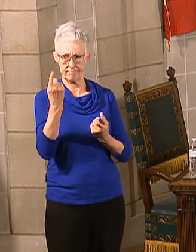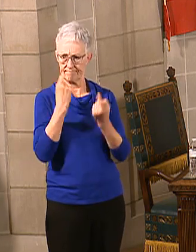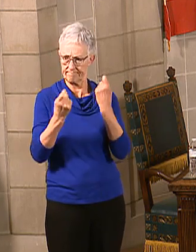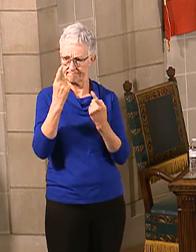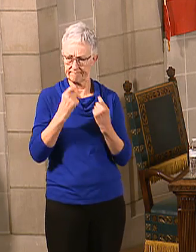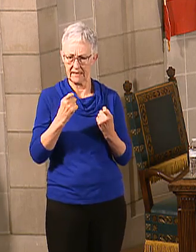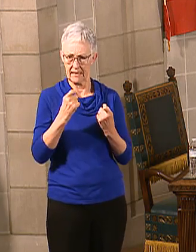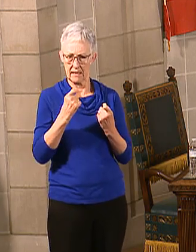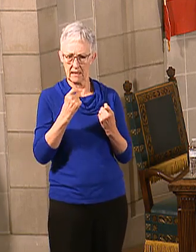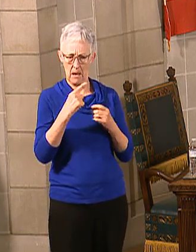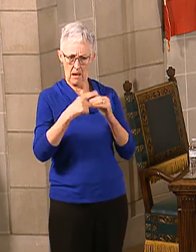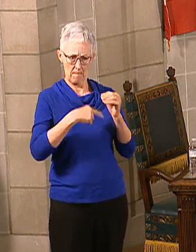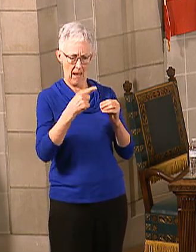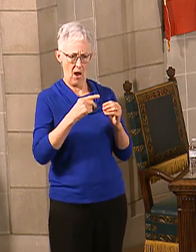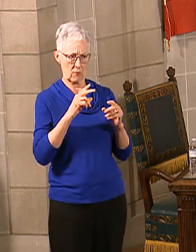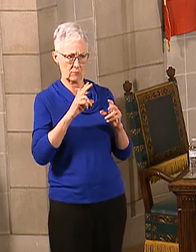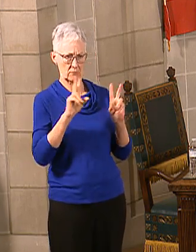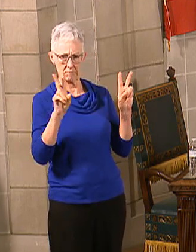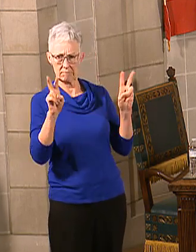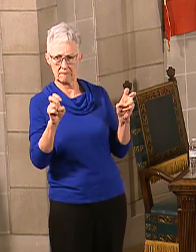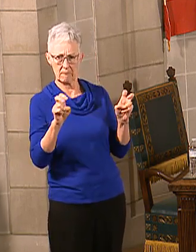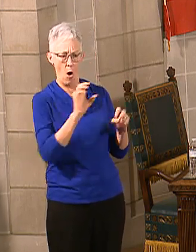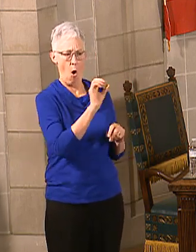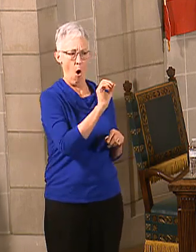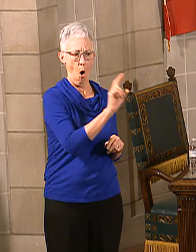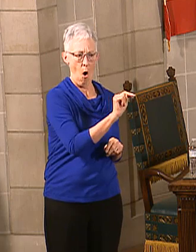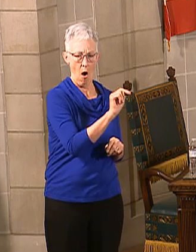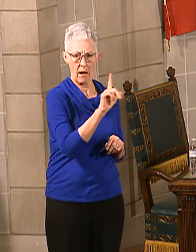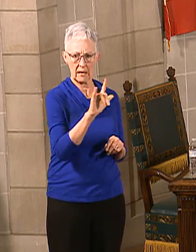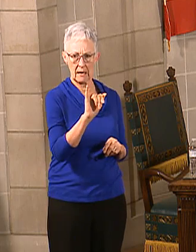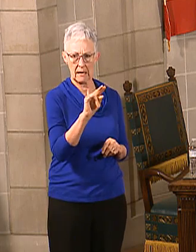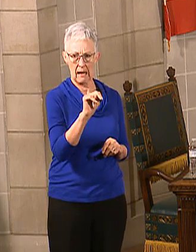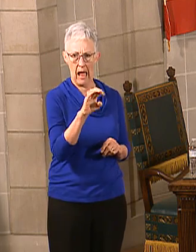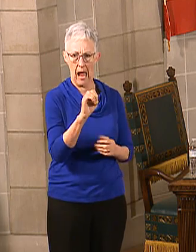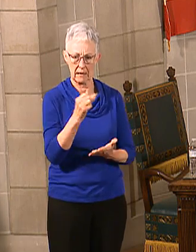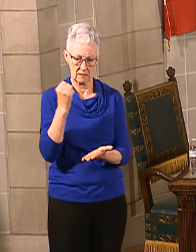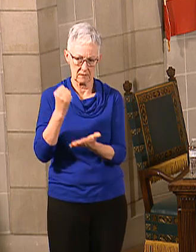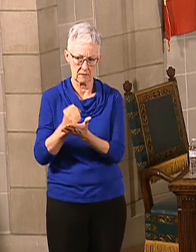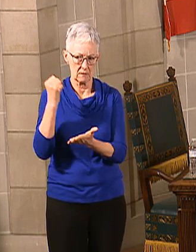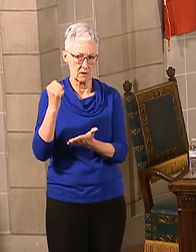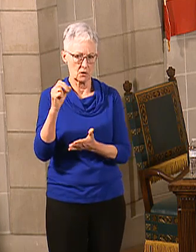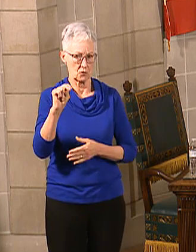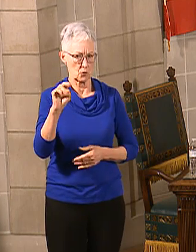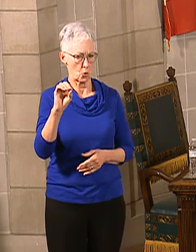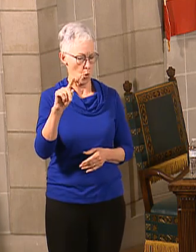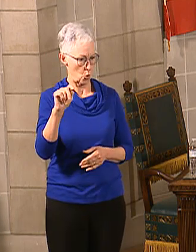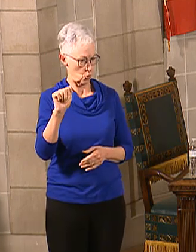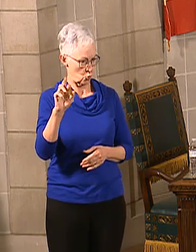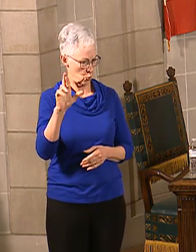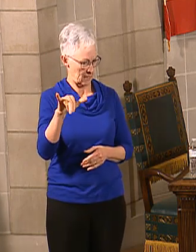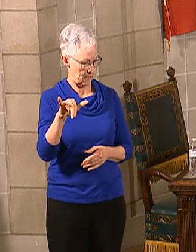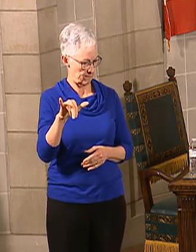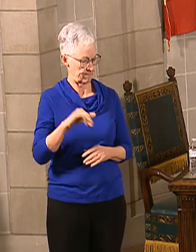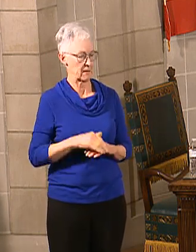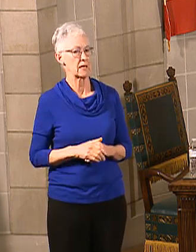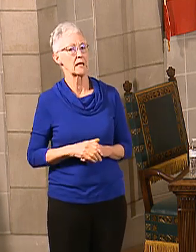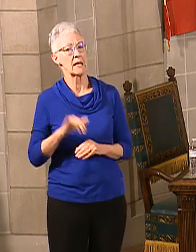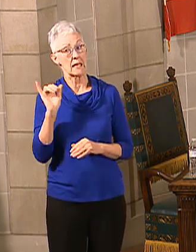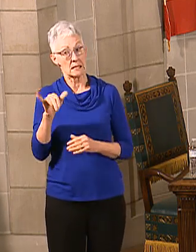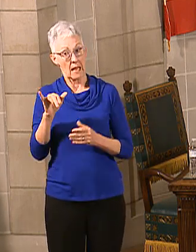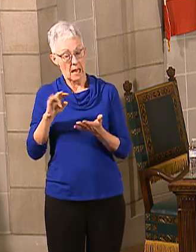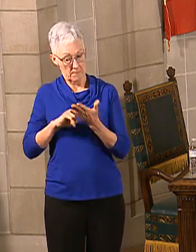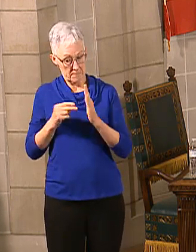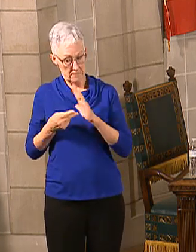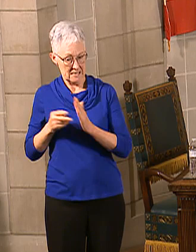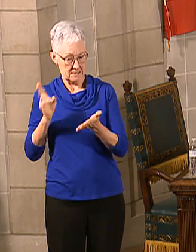year, the legislature passed LB 186, which allows for the Secretary of State to do online notary. So what this involves